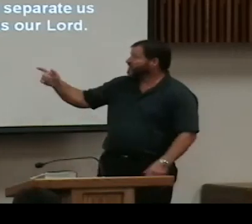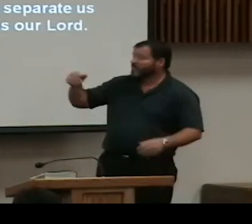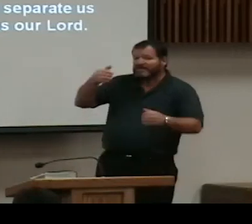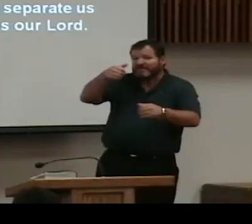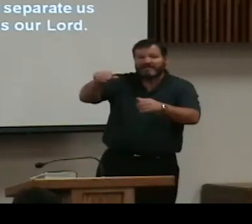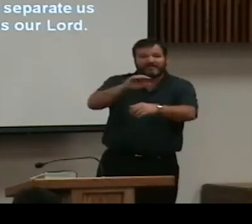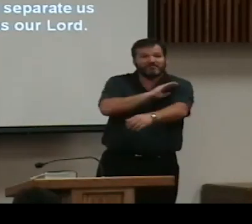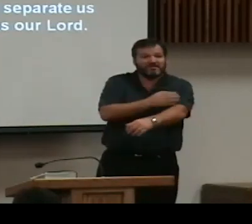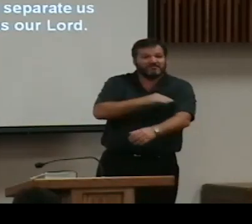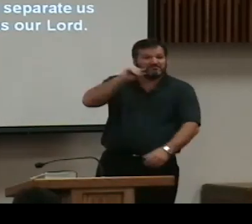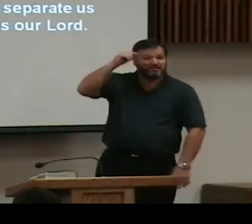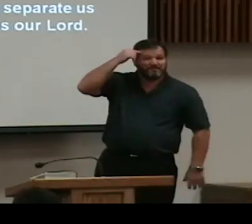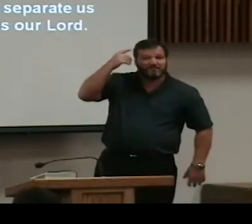nor any powers,